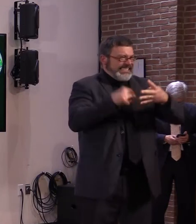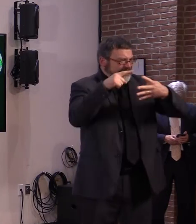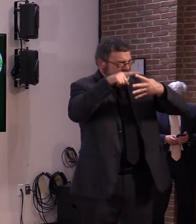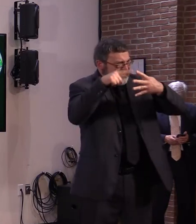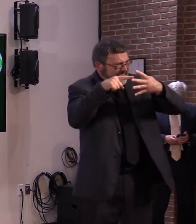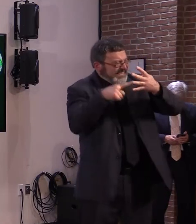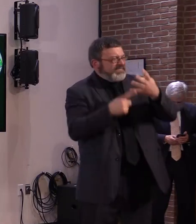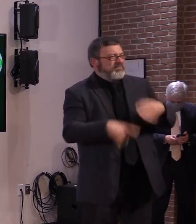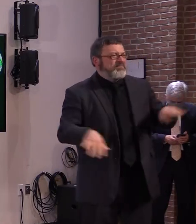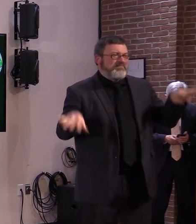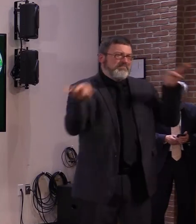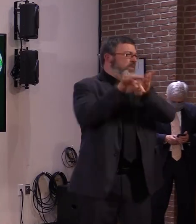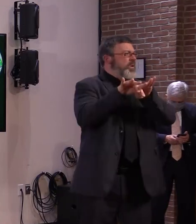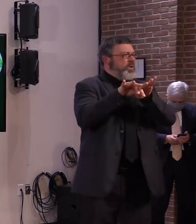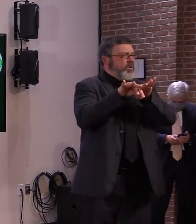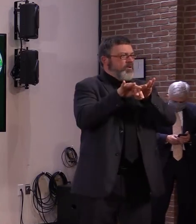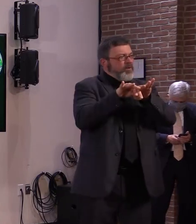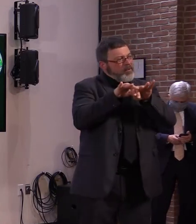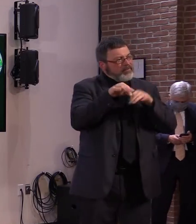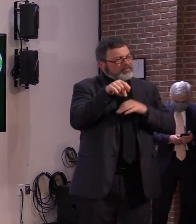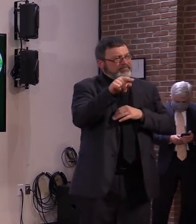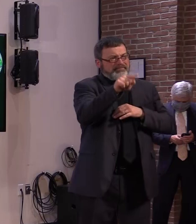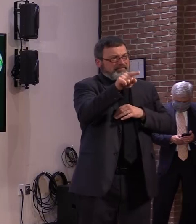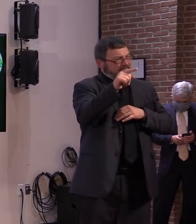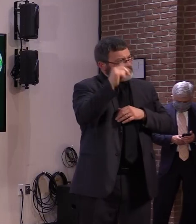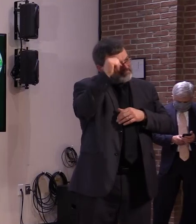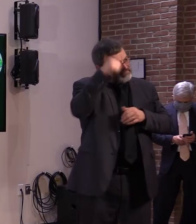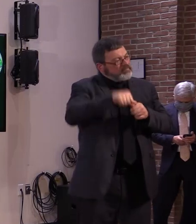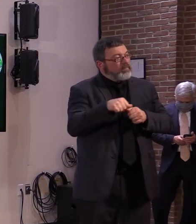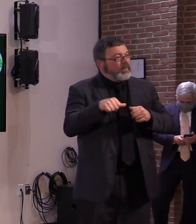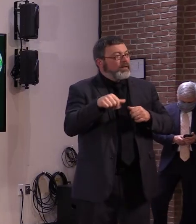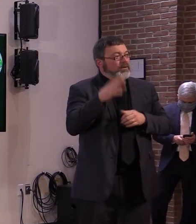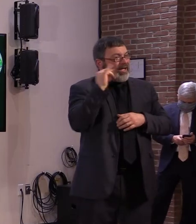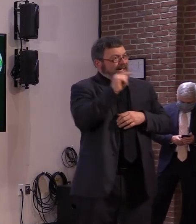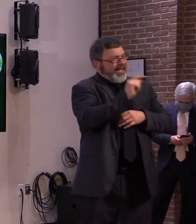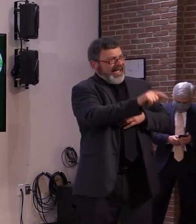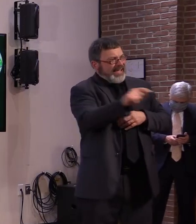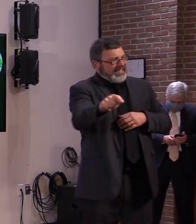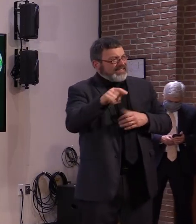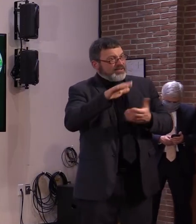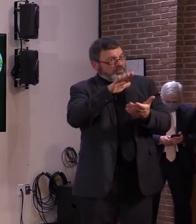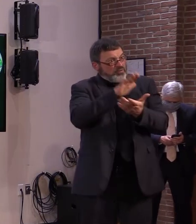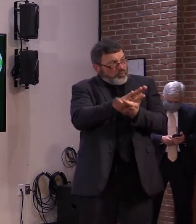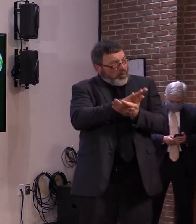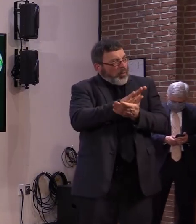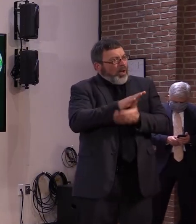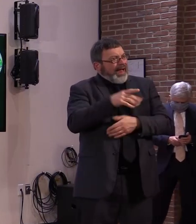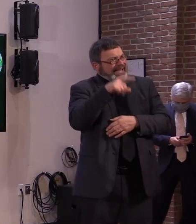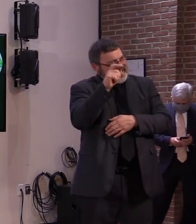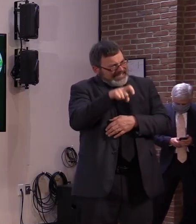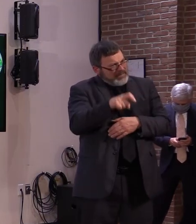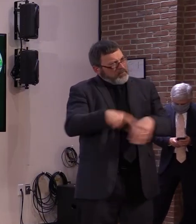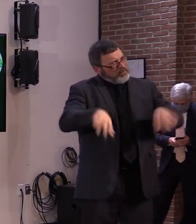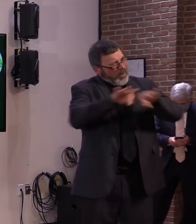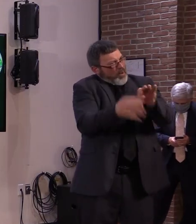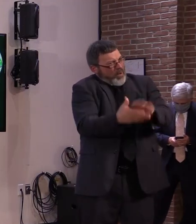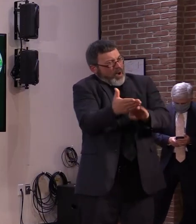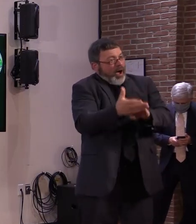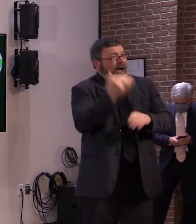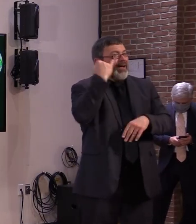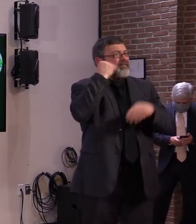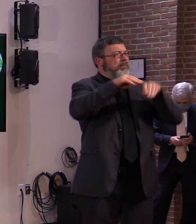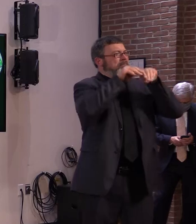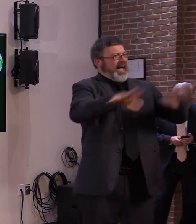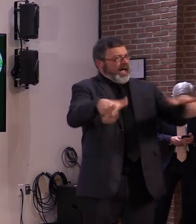important? It's crucial because kids need consistent in-person learning with minimal interruption.